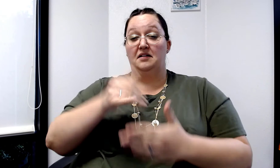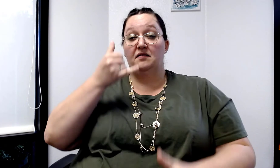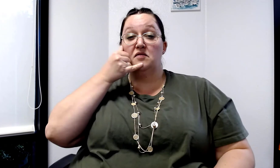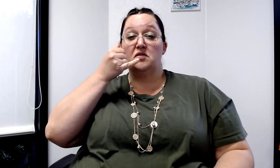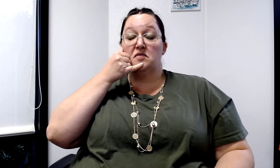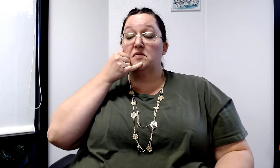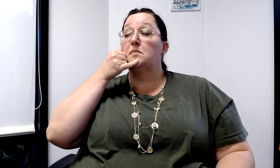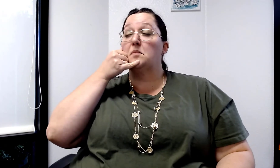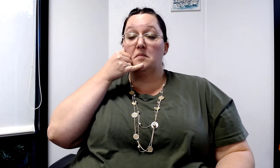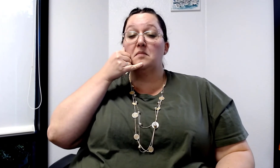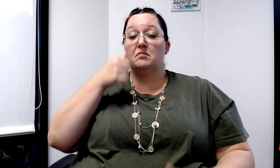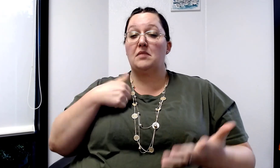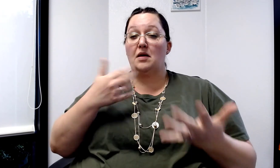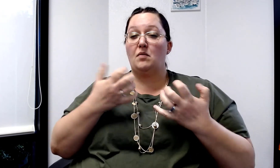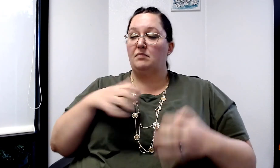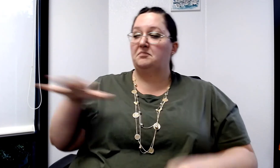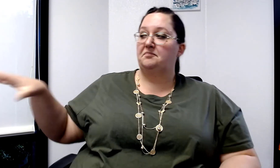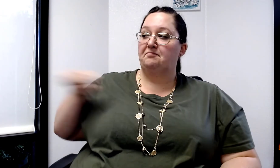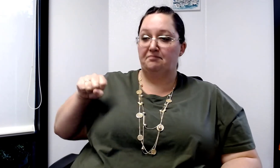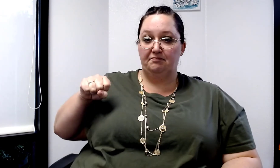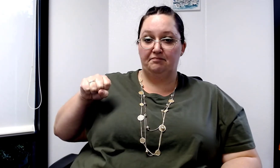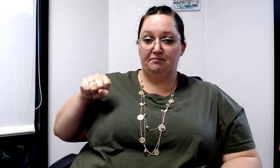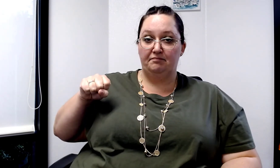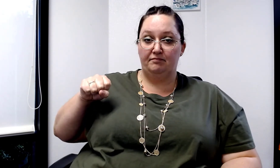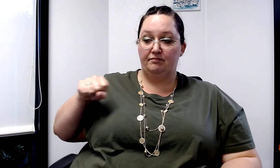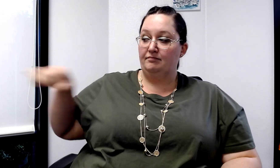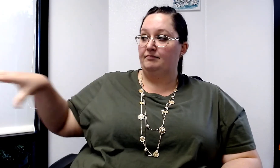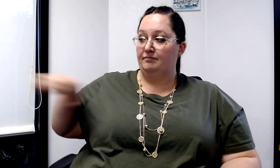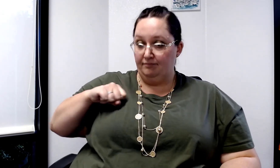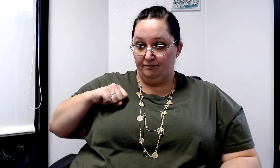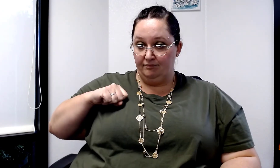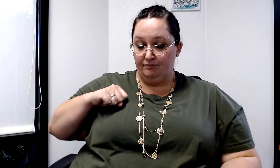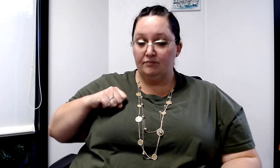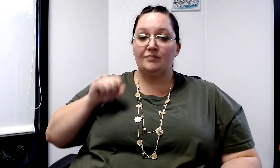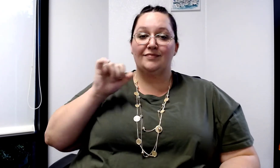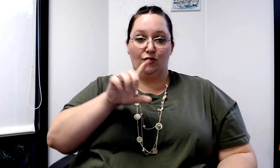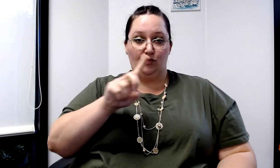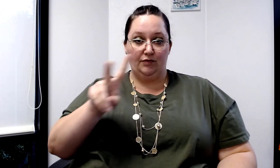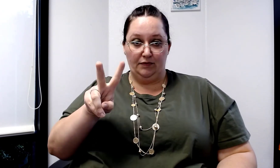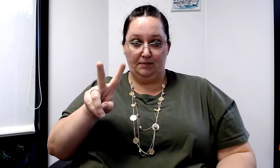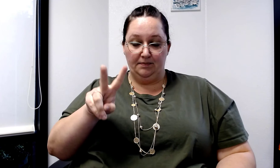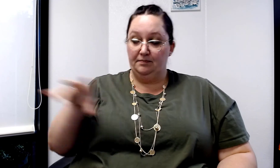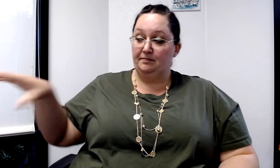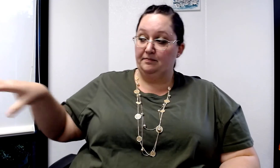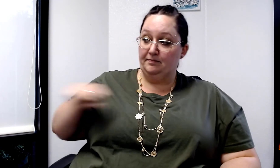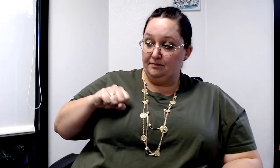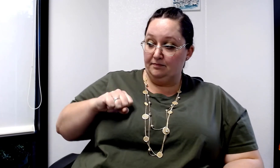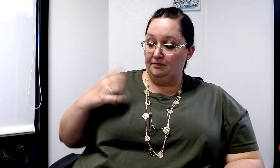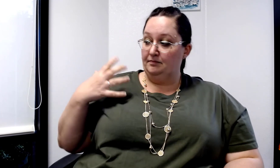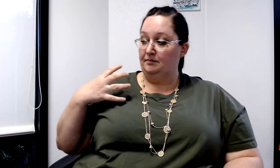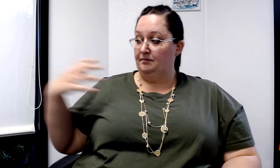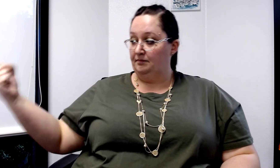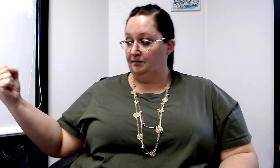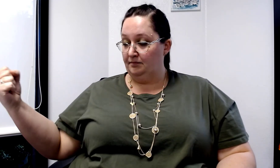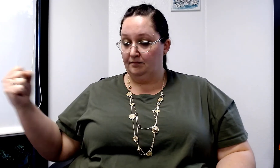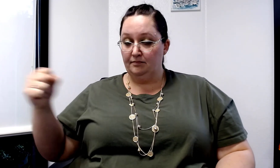He has a really nice phone. I think I want that. I'm going to take it from him. Right? It's going to